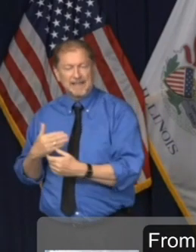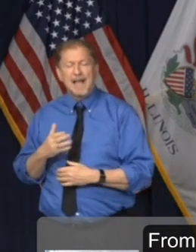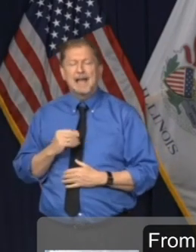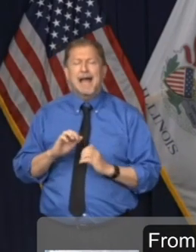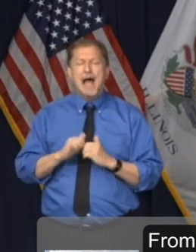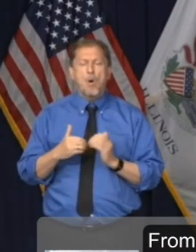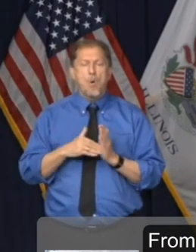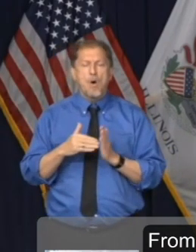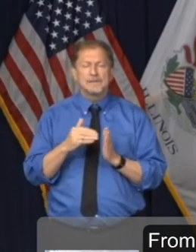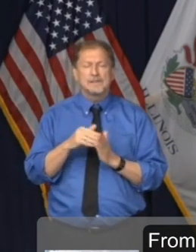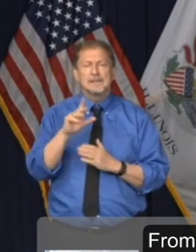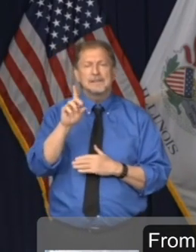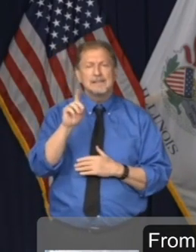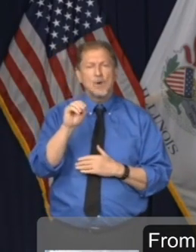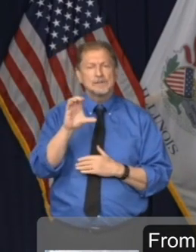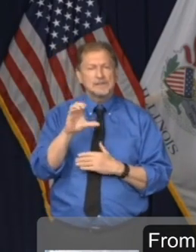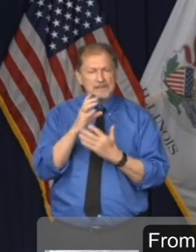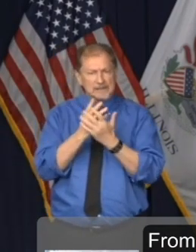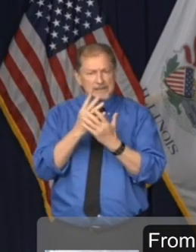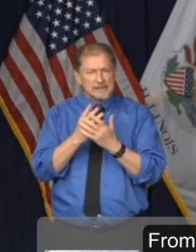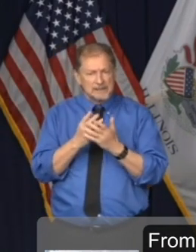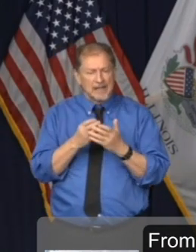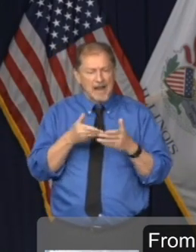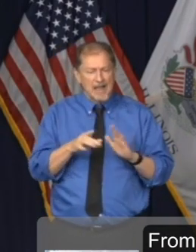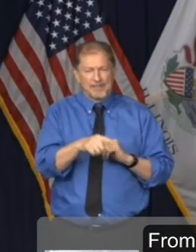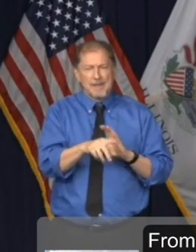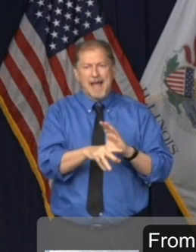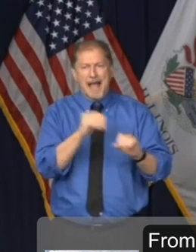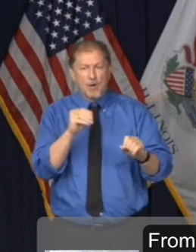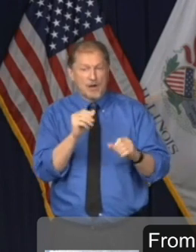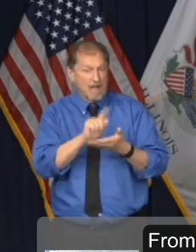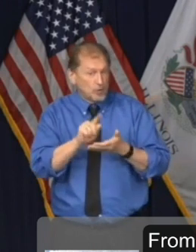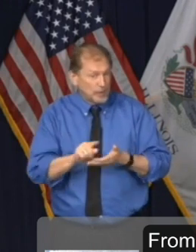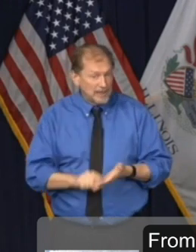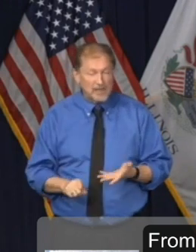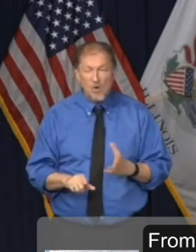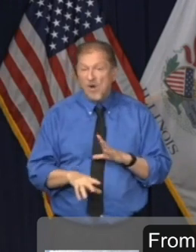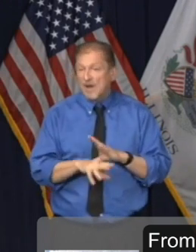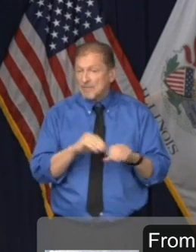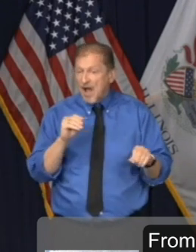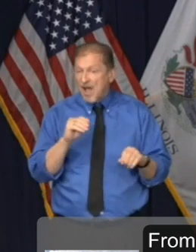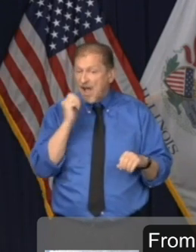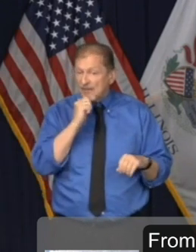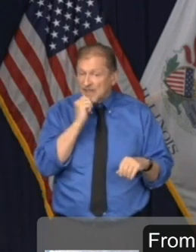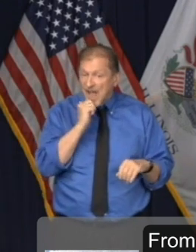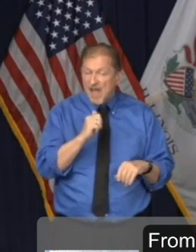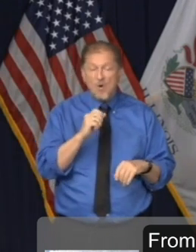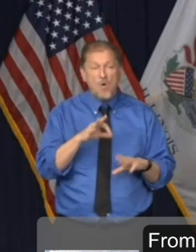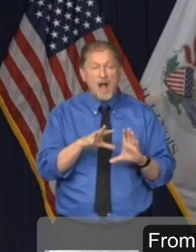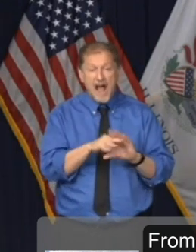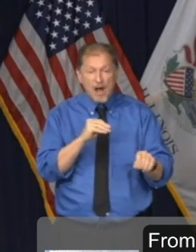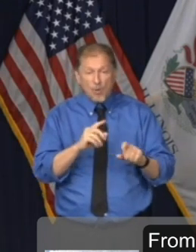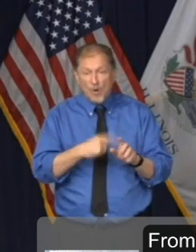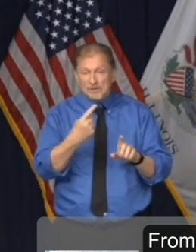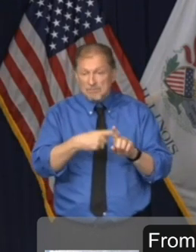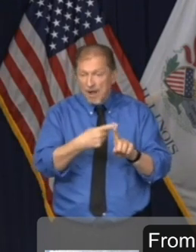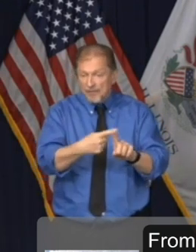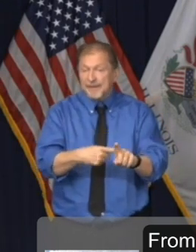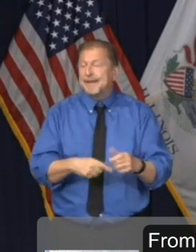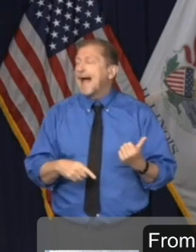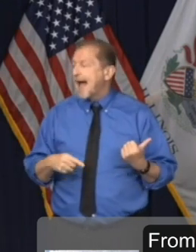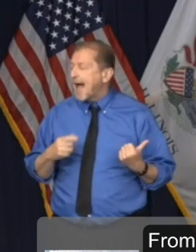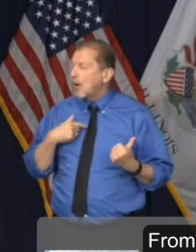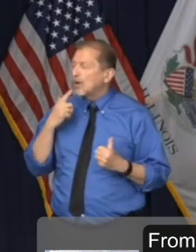prisoners? I'll be happy to get you more accurate data than I can provide here at the podium for that. But I'll just